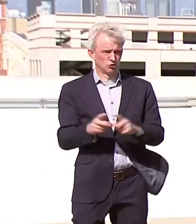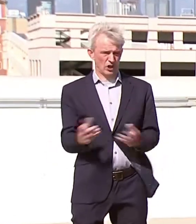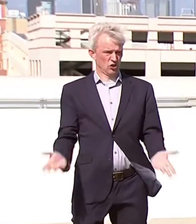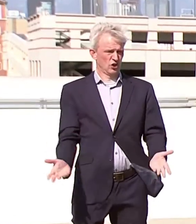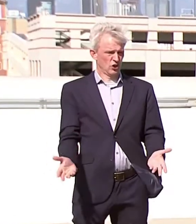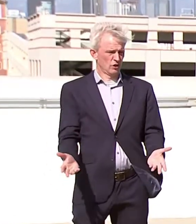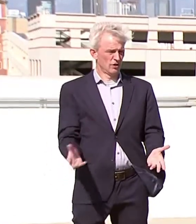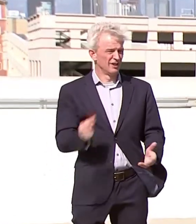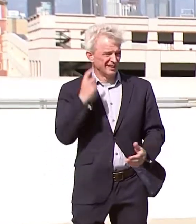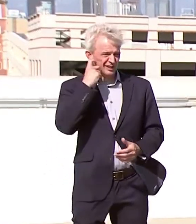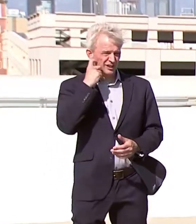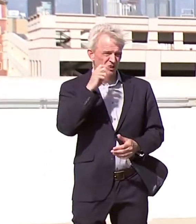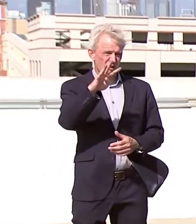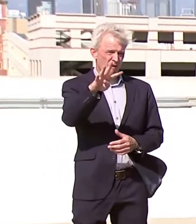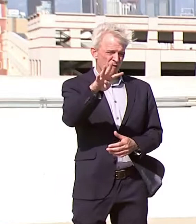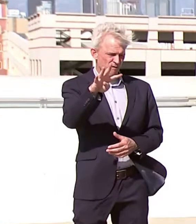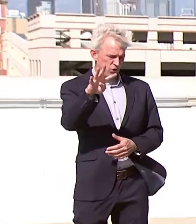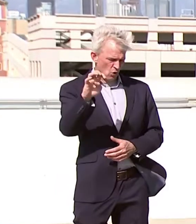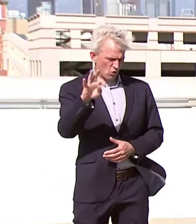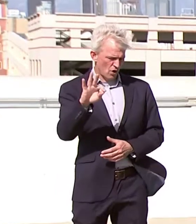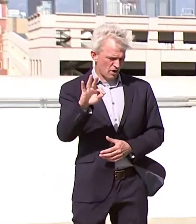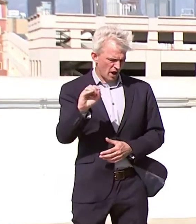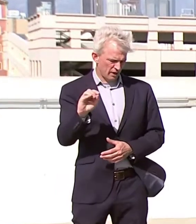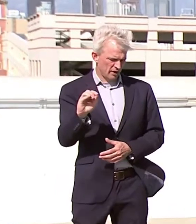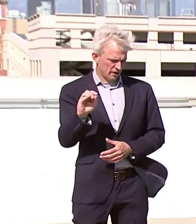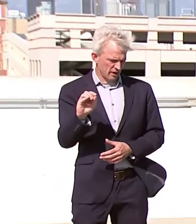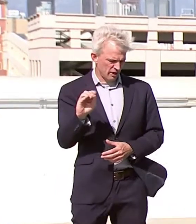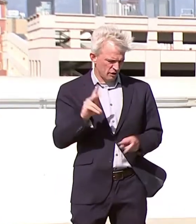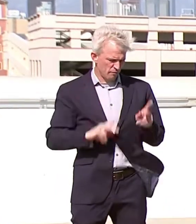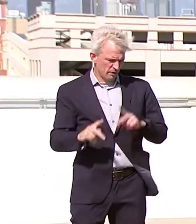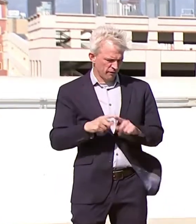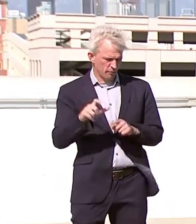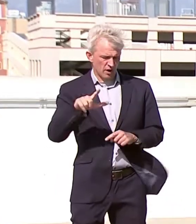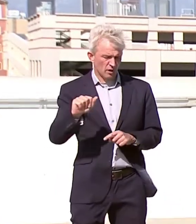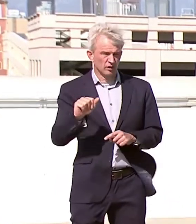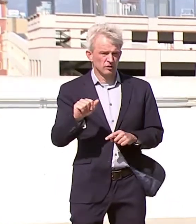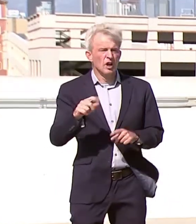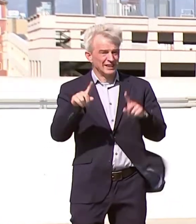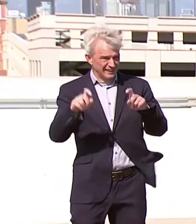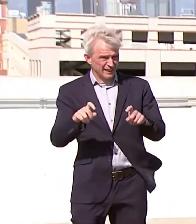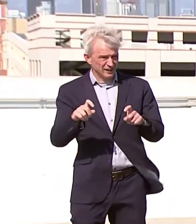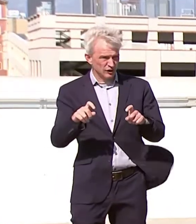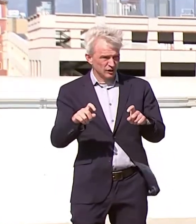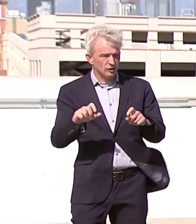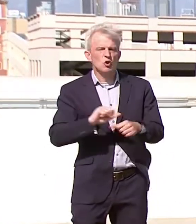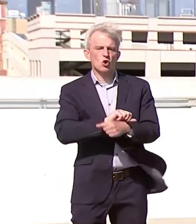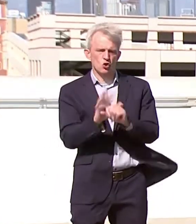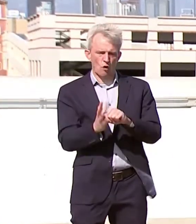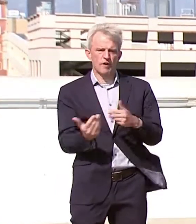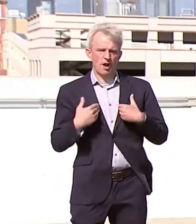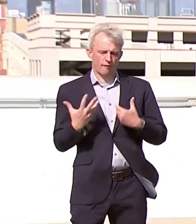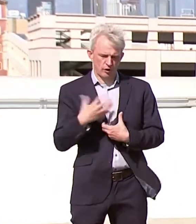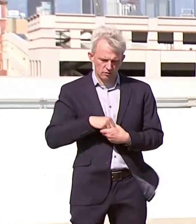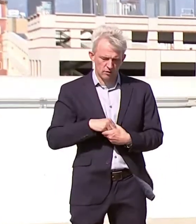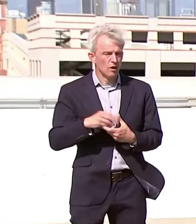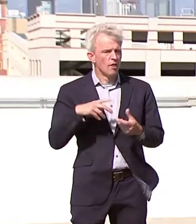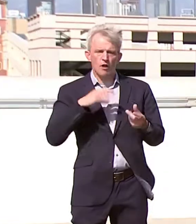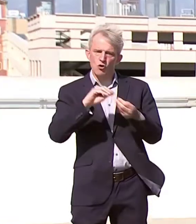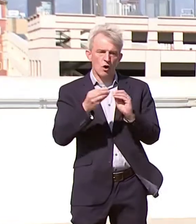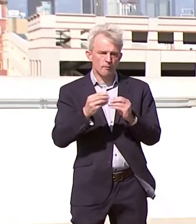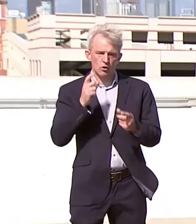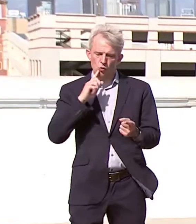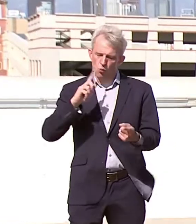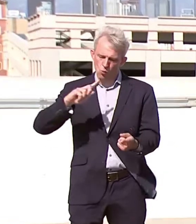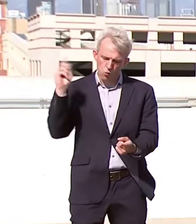yesterday, 490 Angelenos tested positive for COVID. Those numbers are drastically down, as Dr.